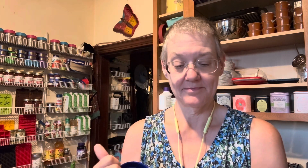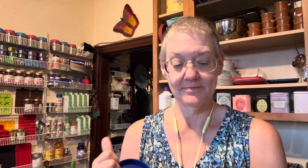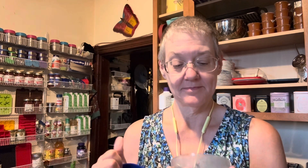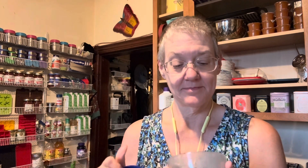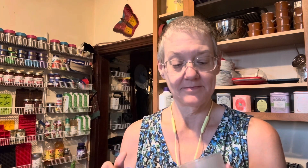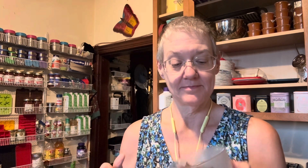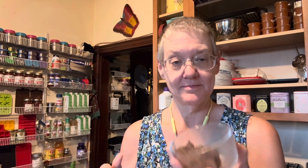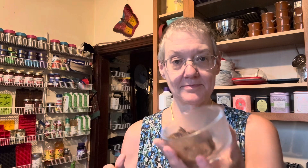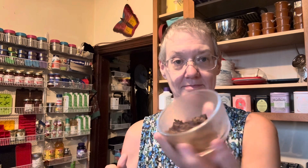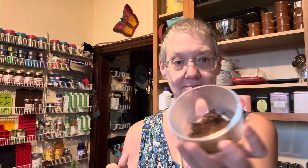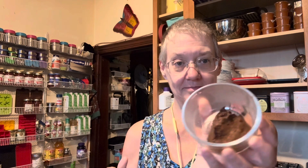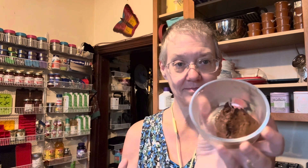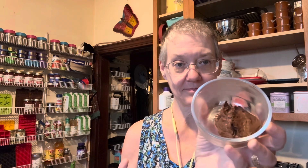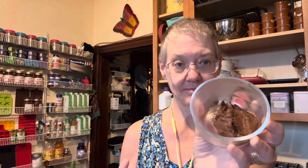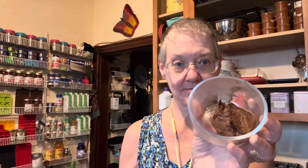And here it is.